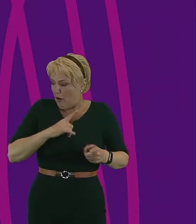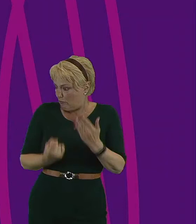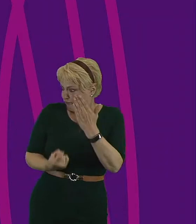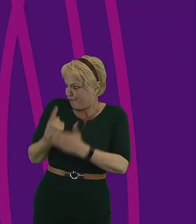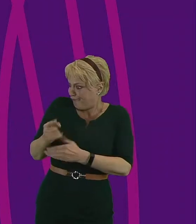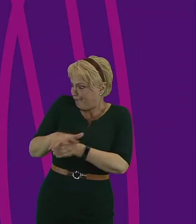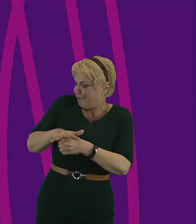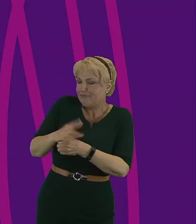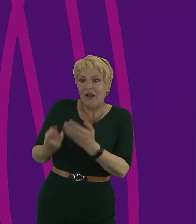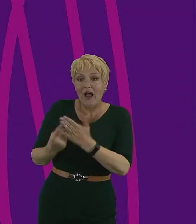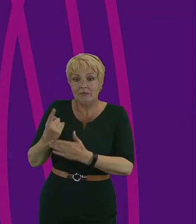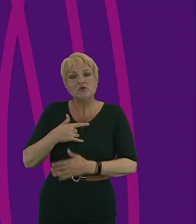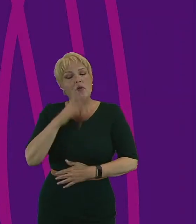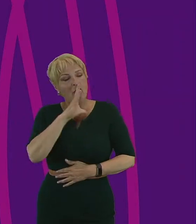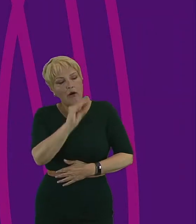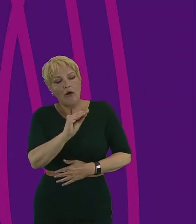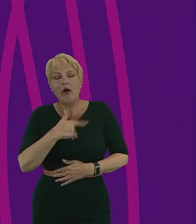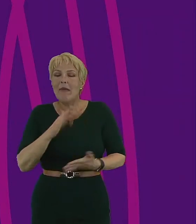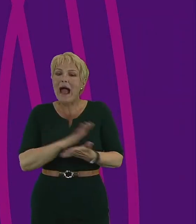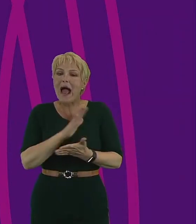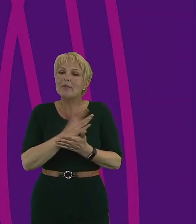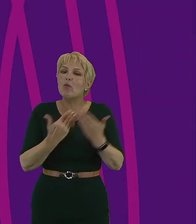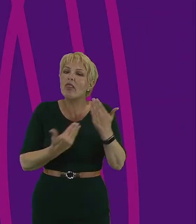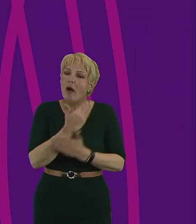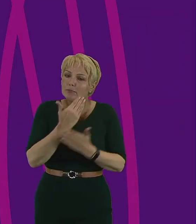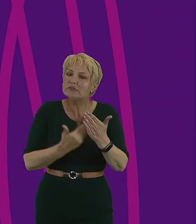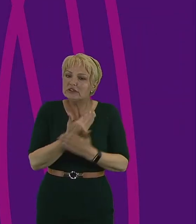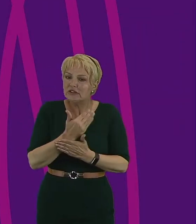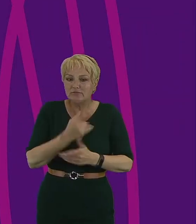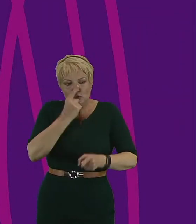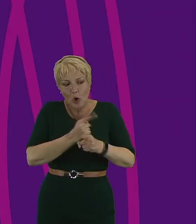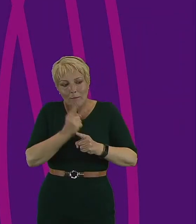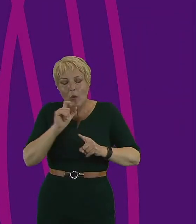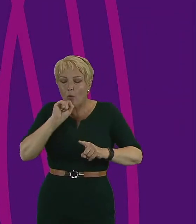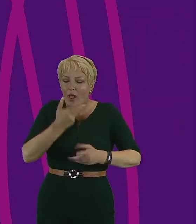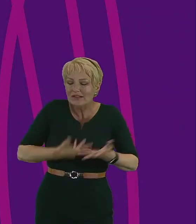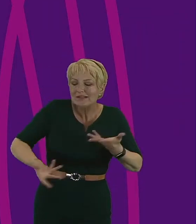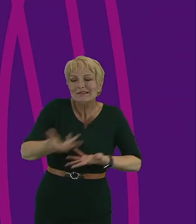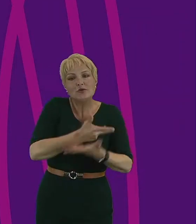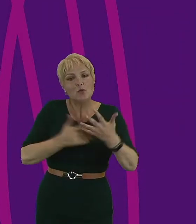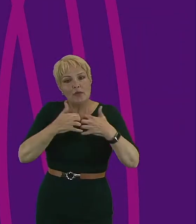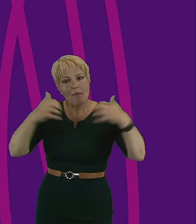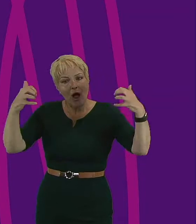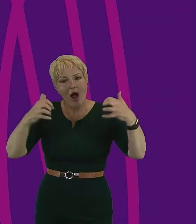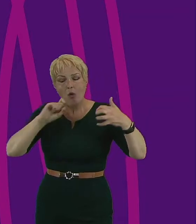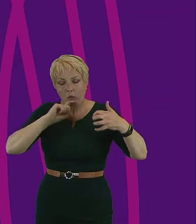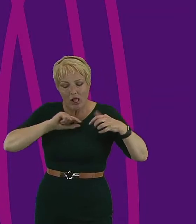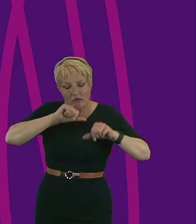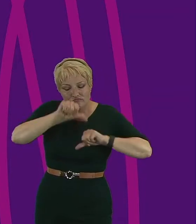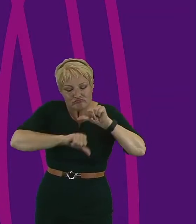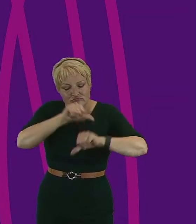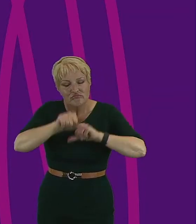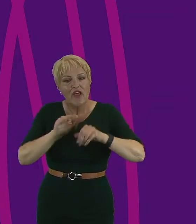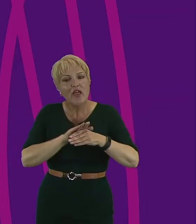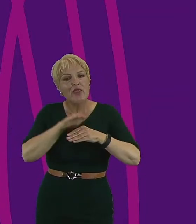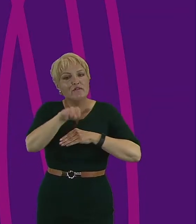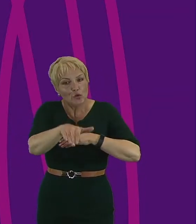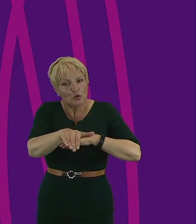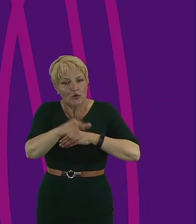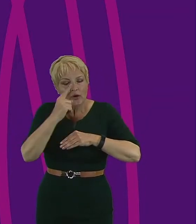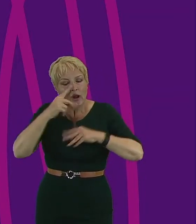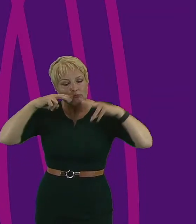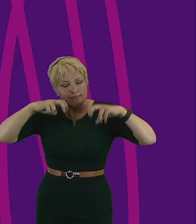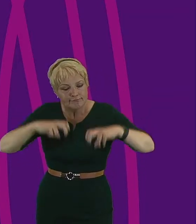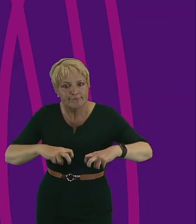I welcome the update the Cabinet Secretary provided in discussions with the Parliament on how further scrutiny can be enabled to happen at an earlier stage